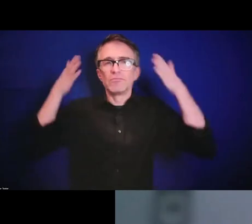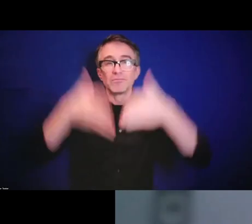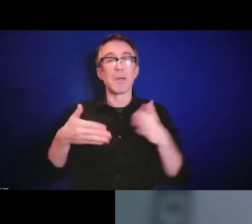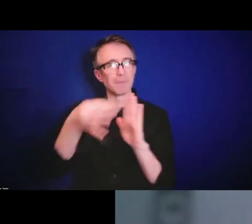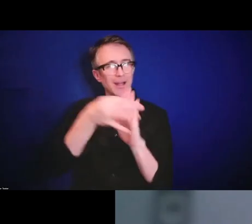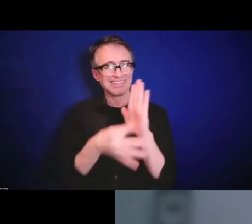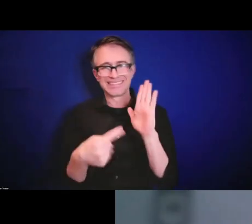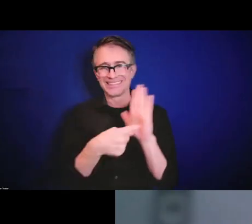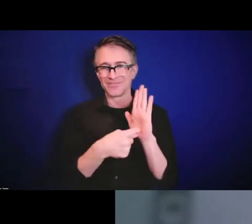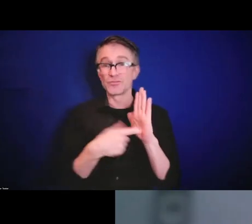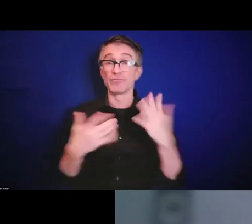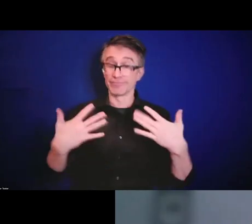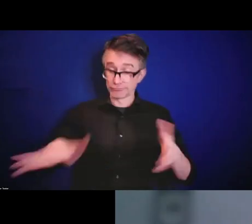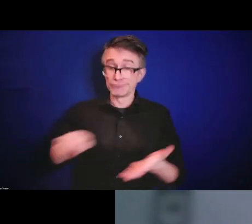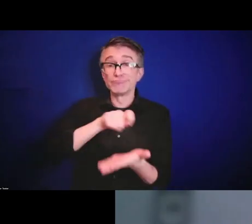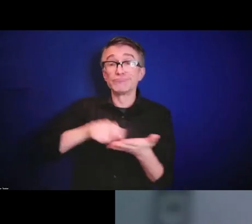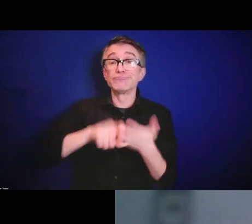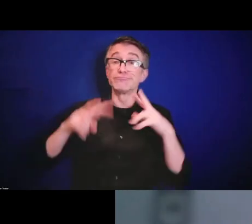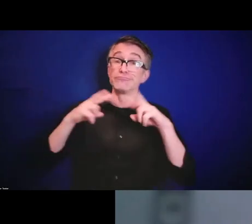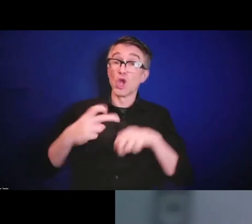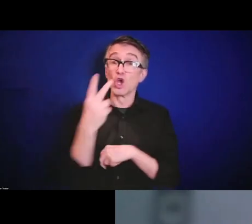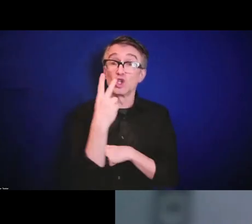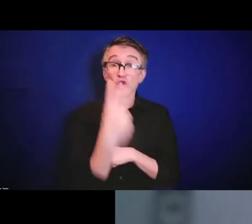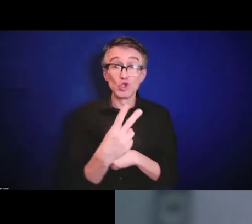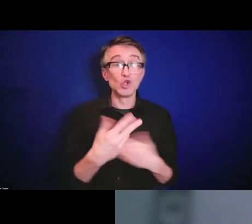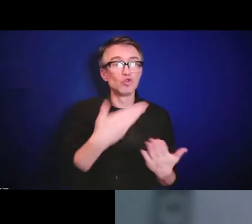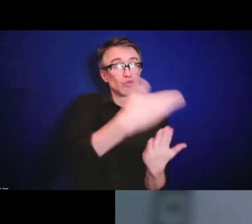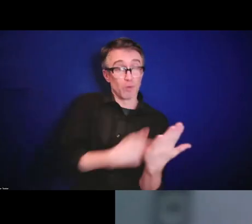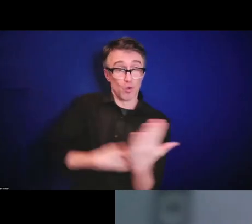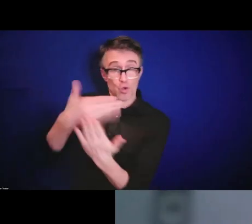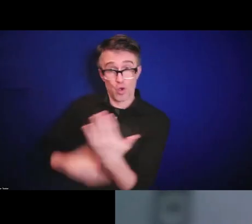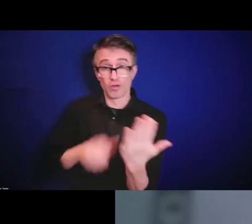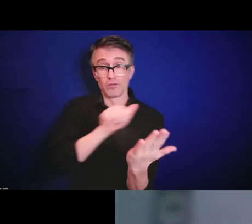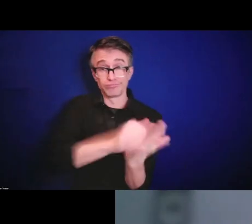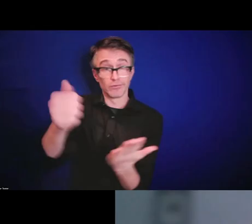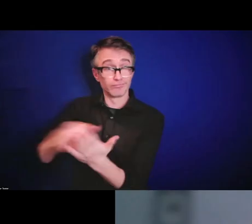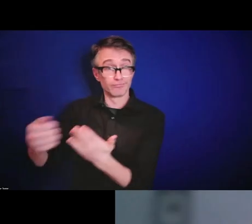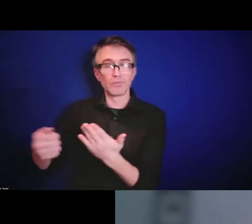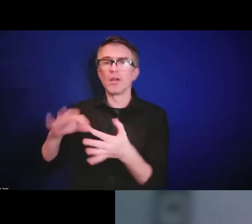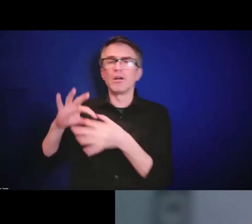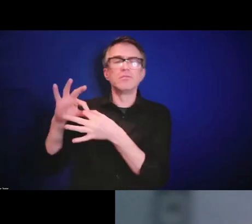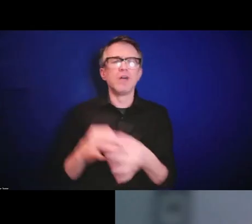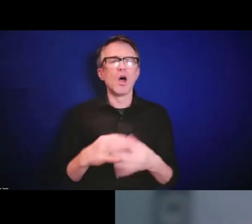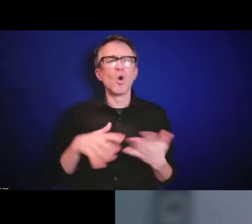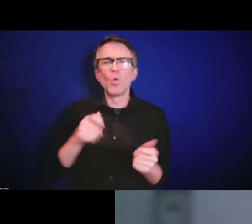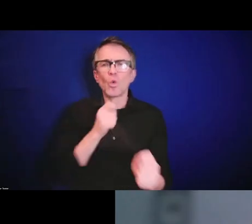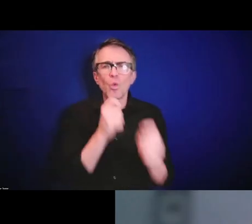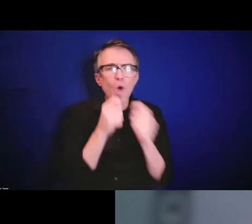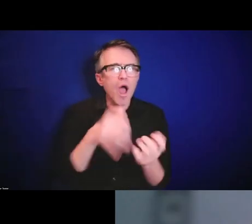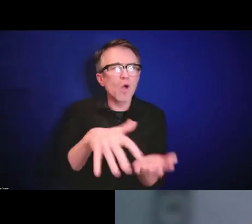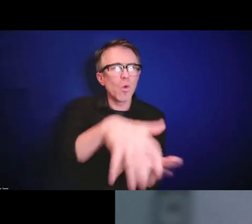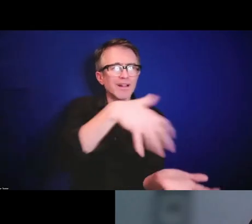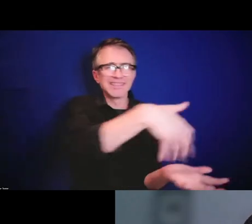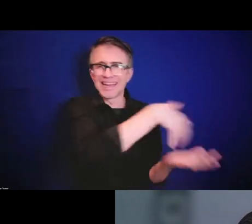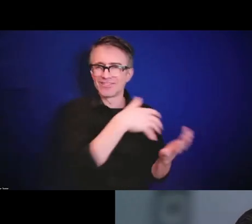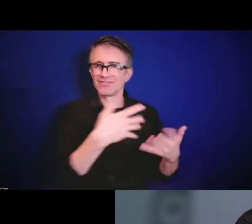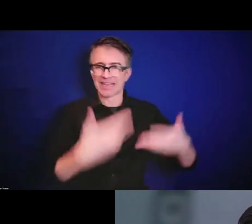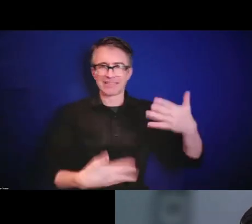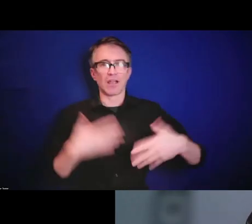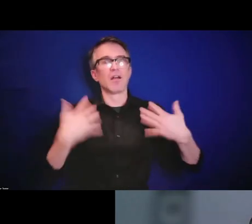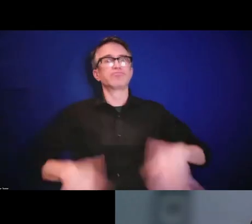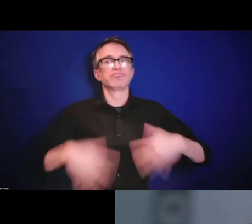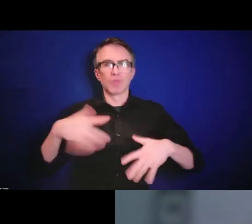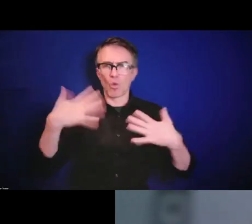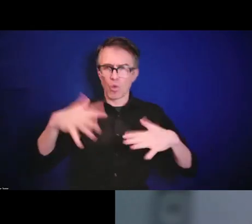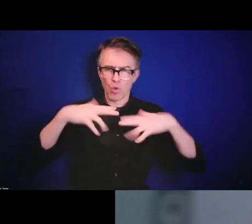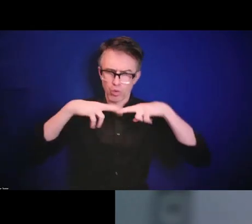excellent reports on qualitative data that are much more extensive and cover qualitative data much more extensively than